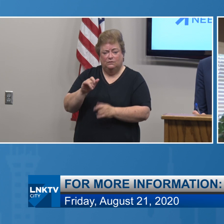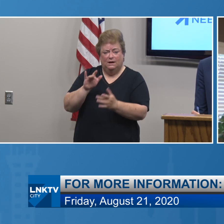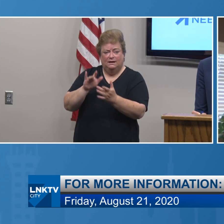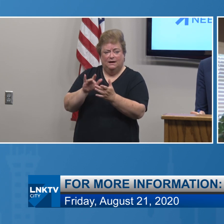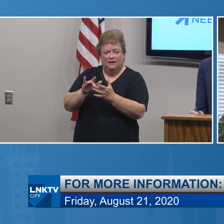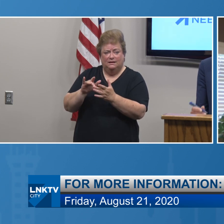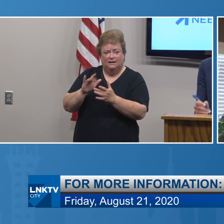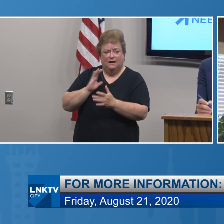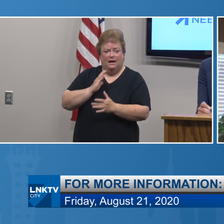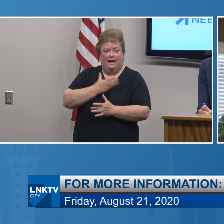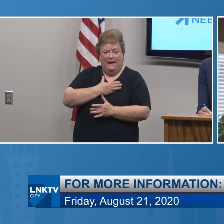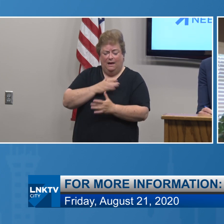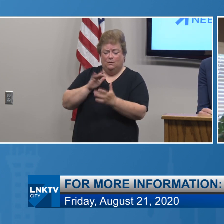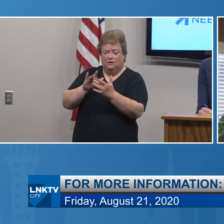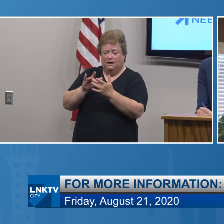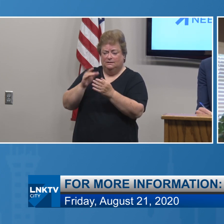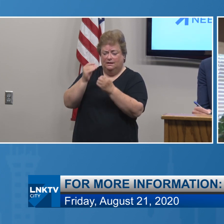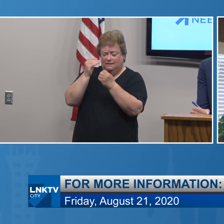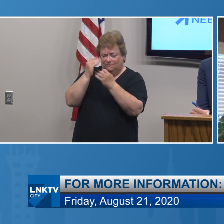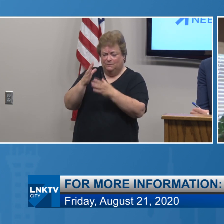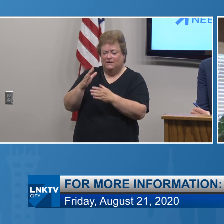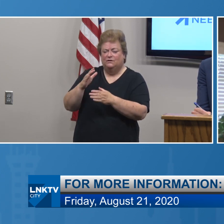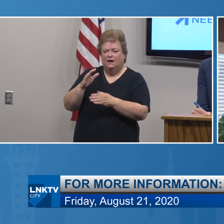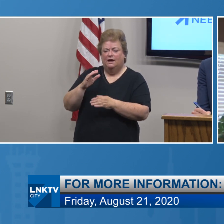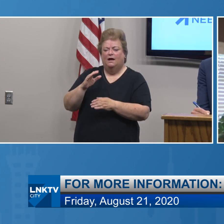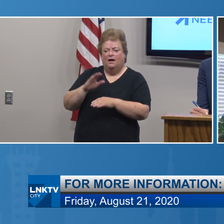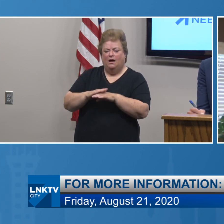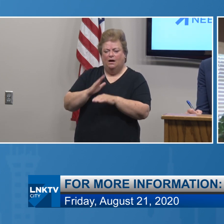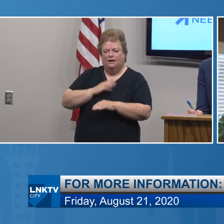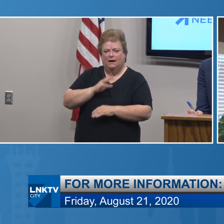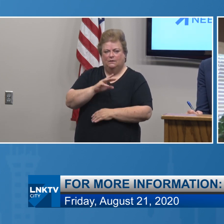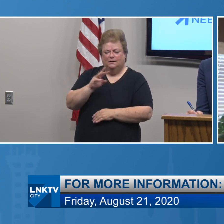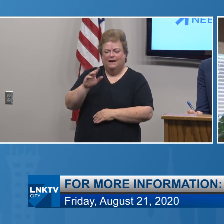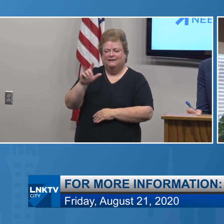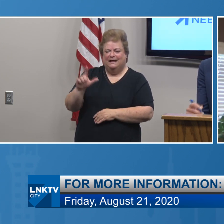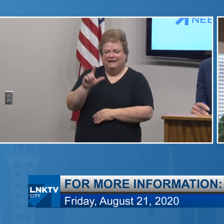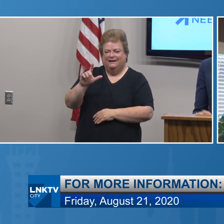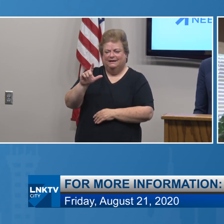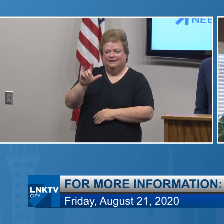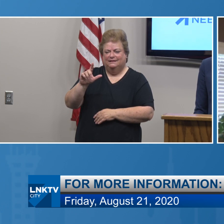our contact information is on our website at lincolnlittles.org.